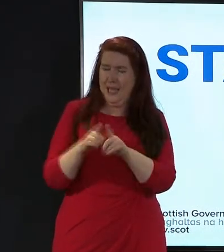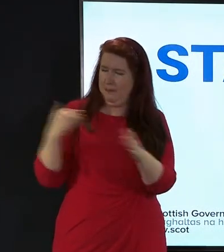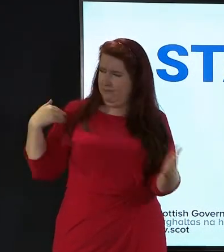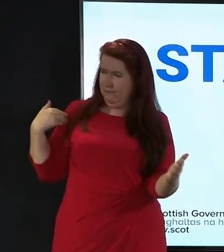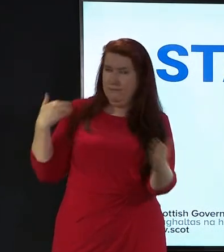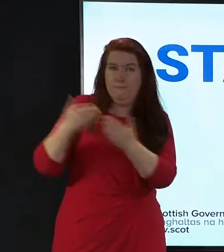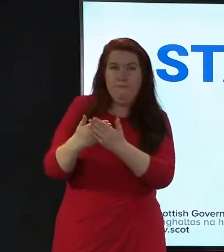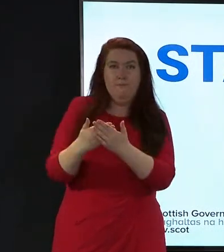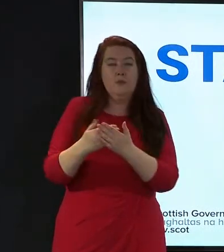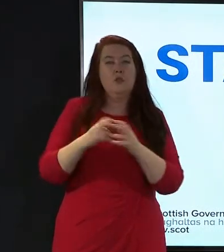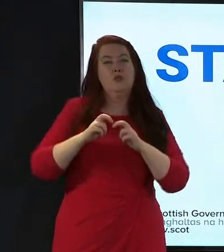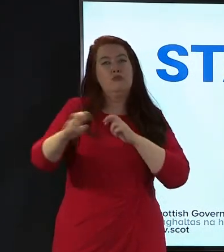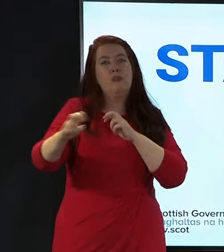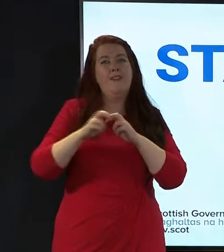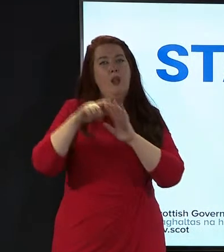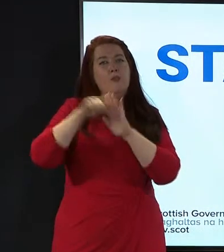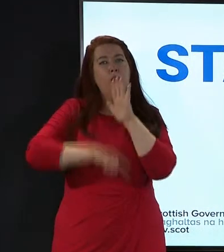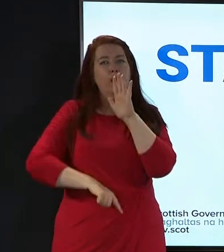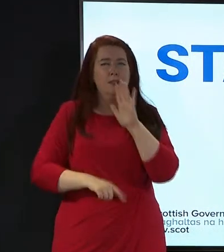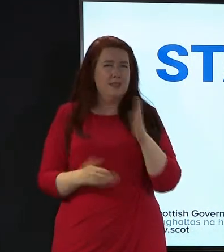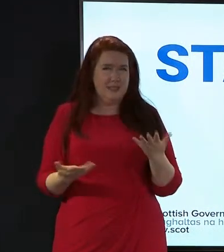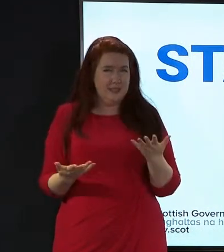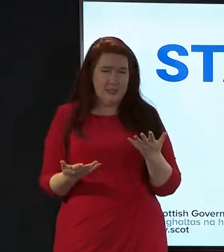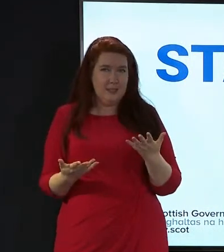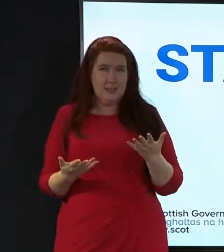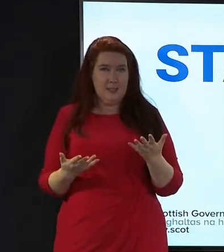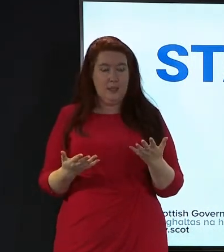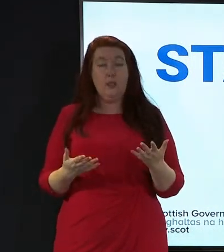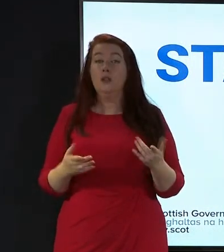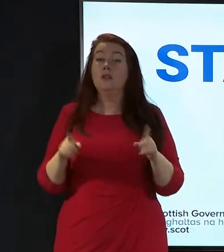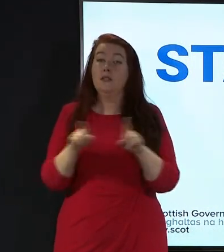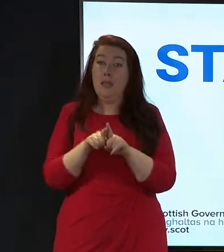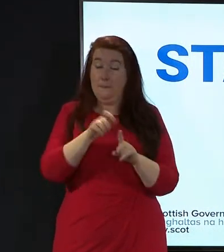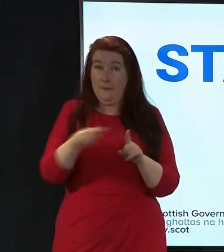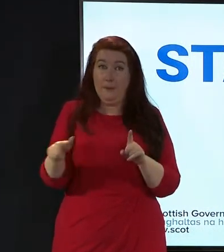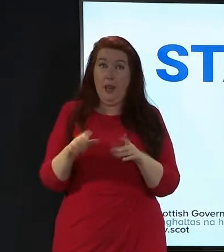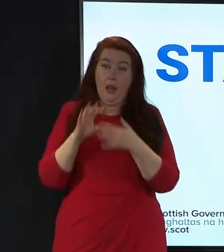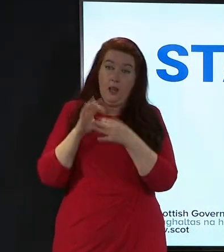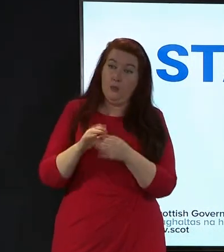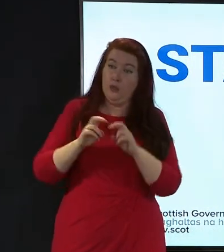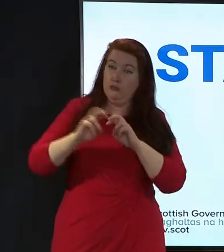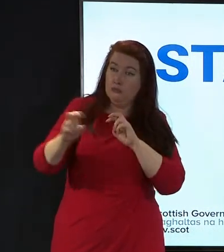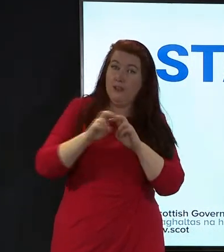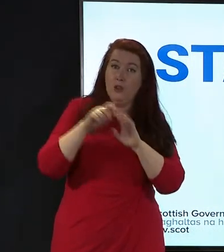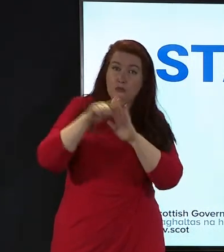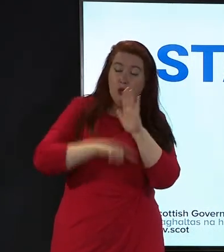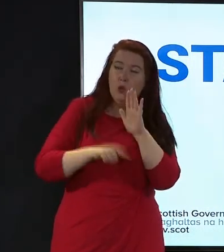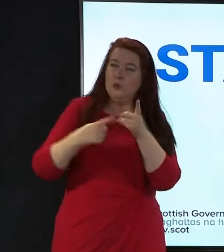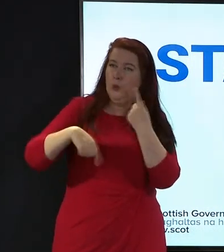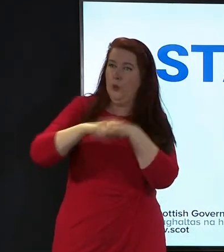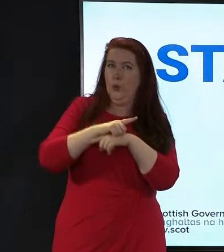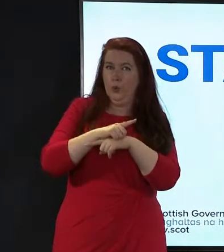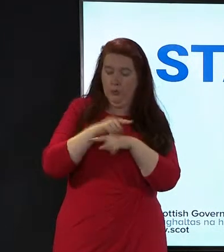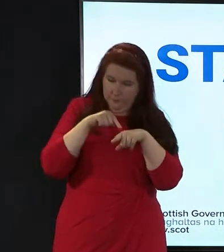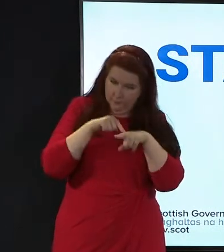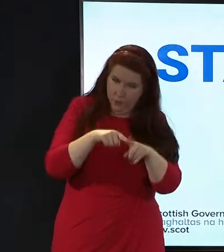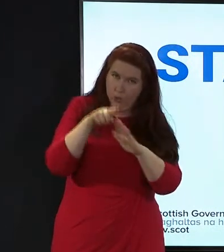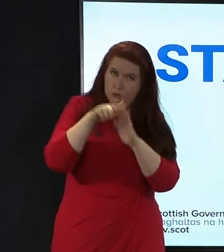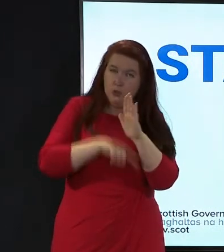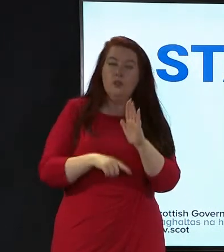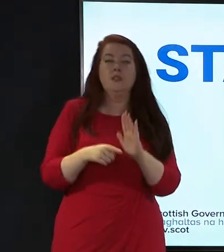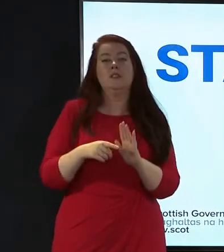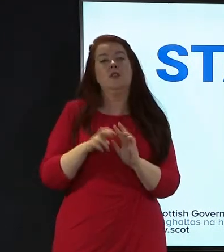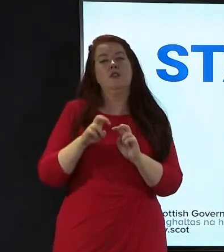all along. The point of travel restrictions, and people who have been faithfully following all of this over the past few months will have heard me say this, it's